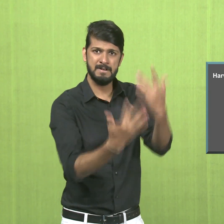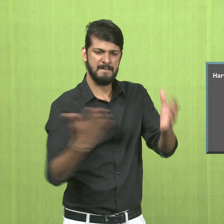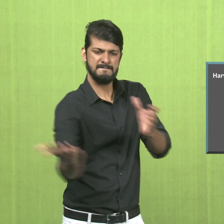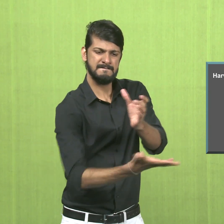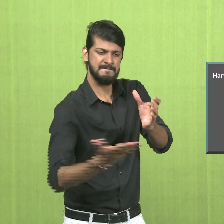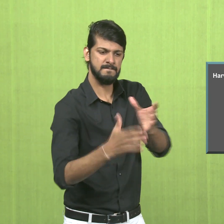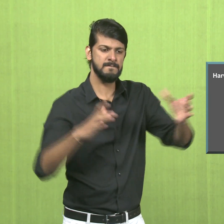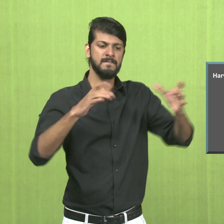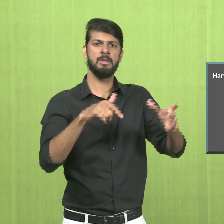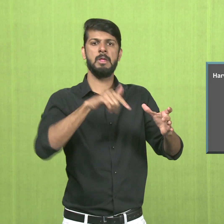Harvest.